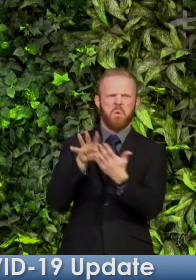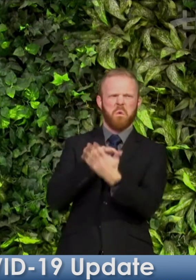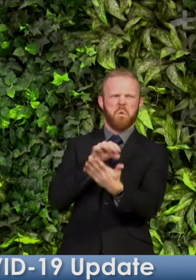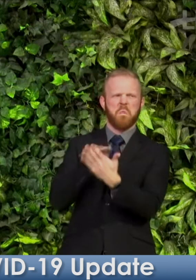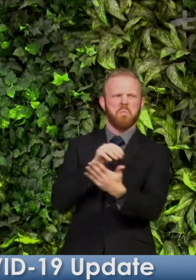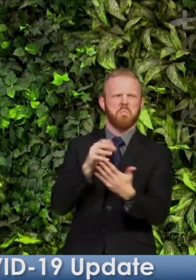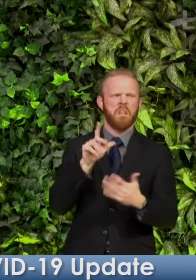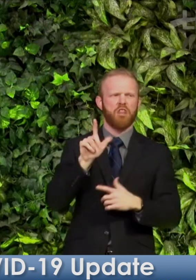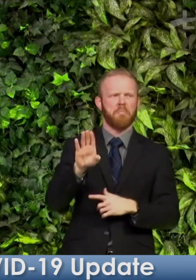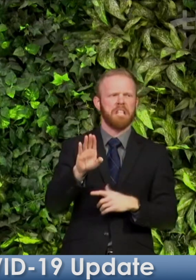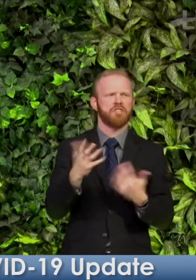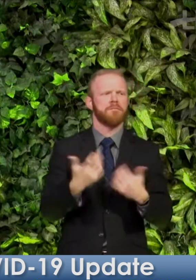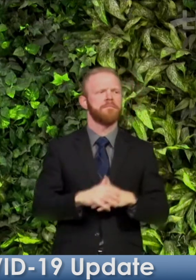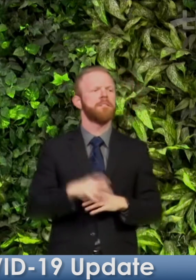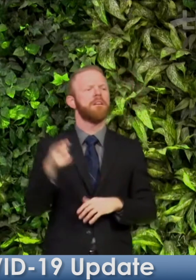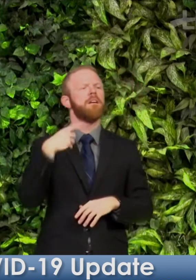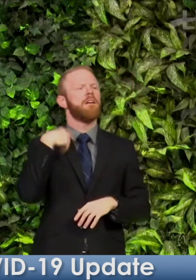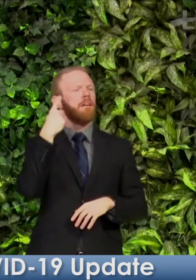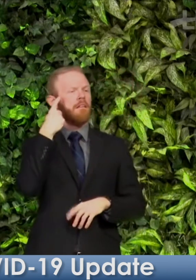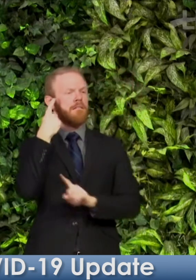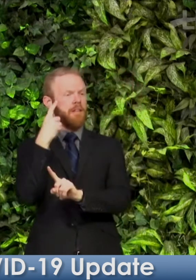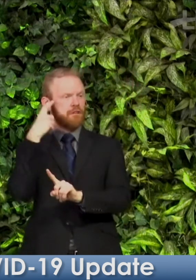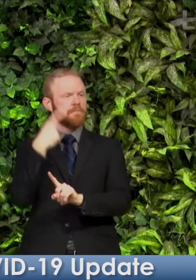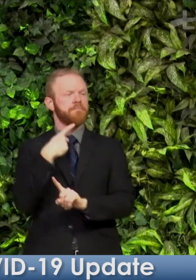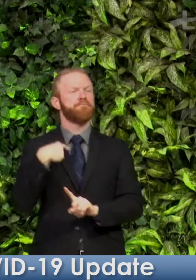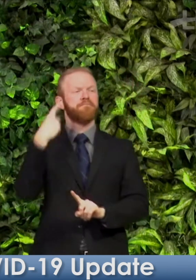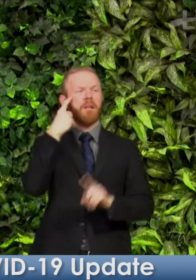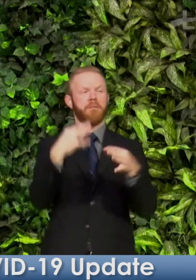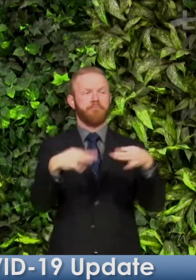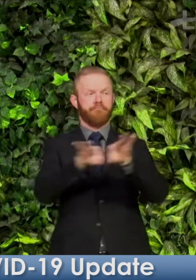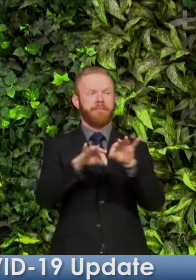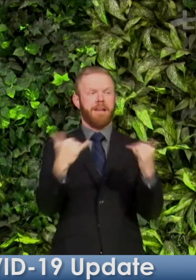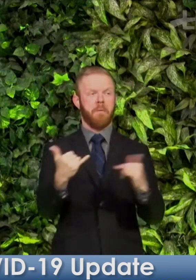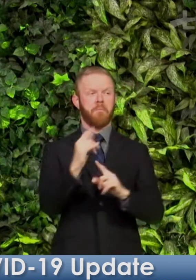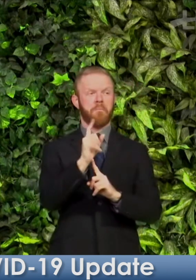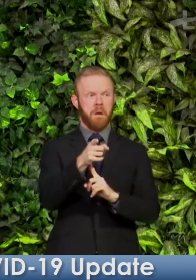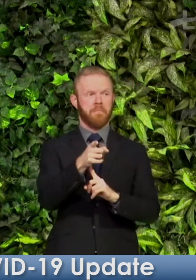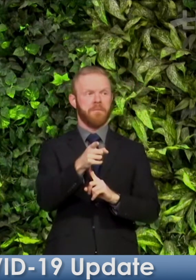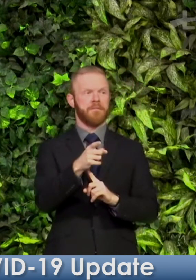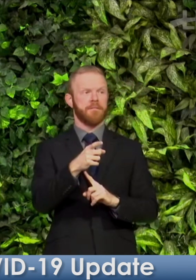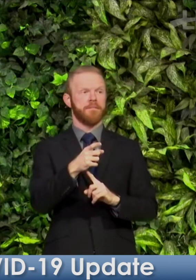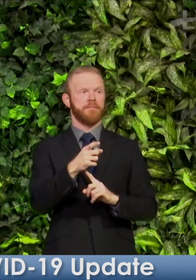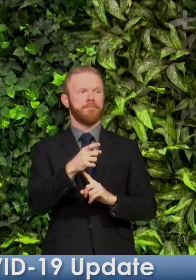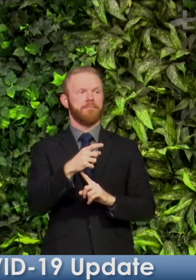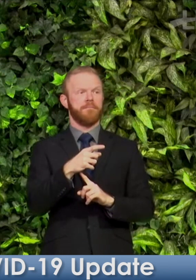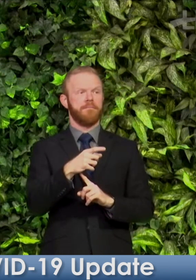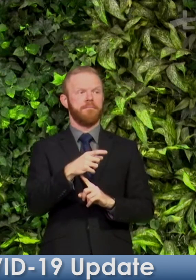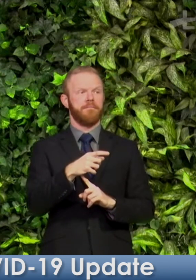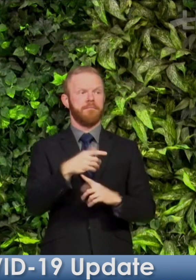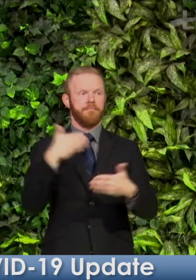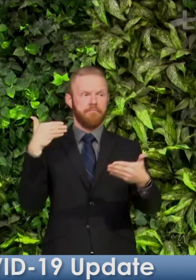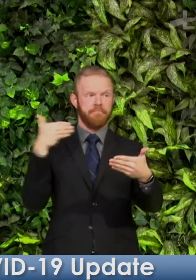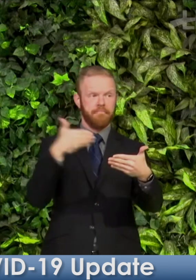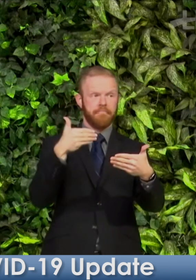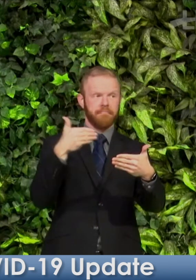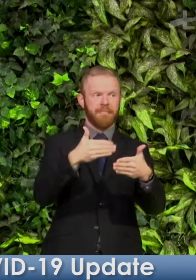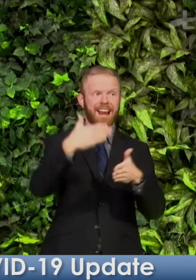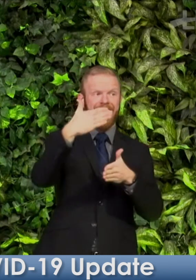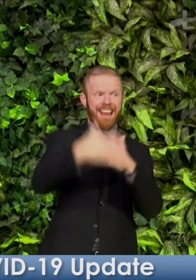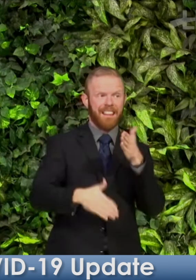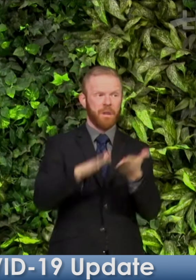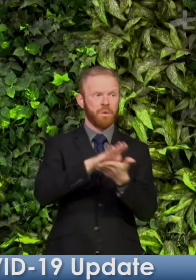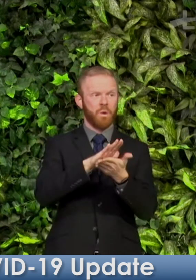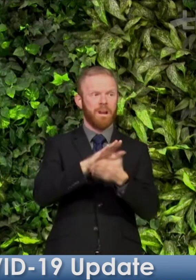at this moment, this sort of critical moment as we get closer and closer to the end of the school year, to recognize